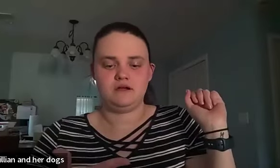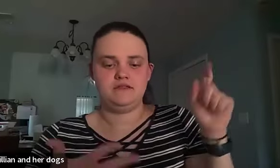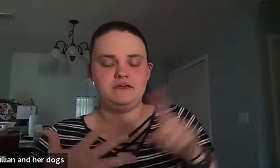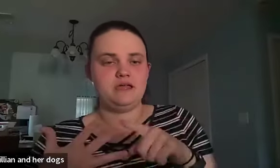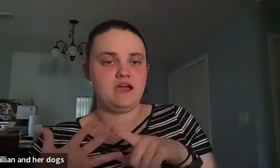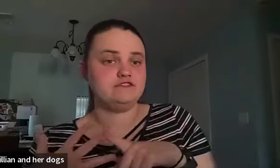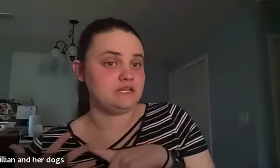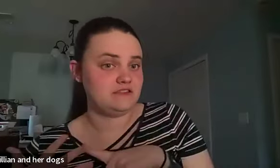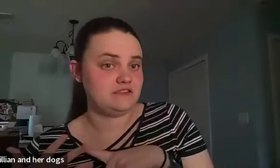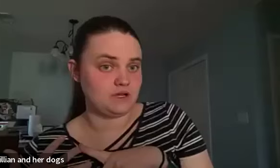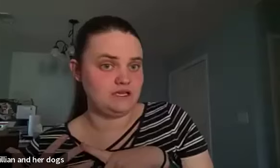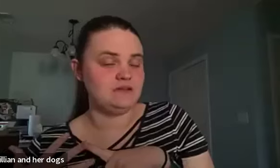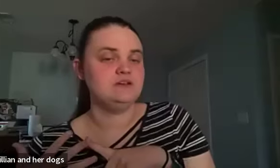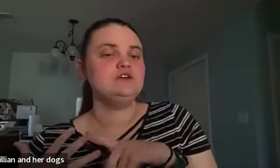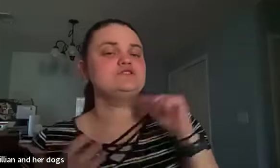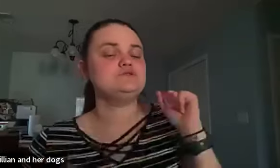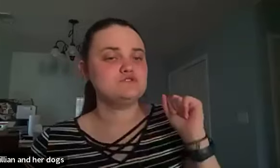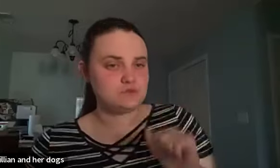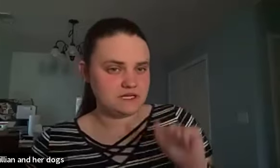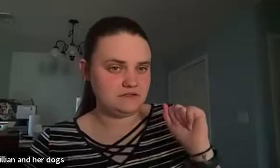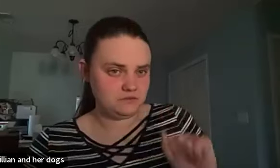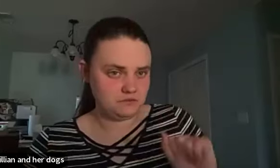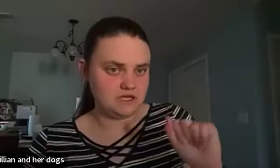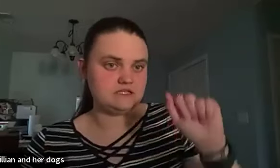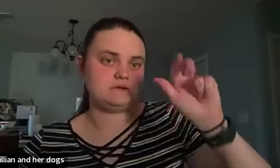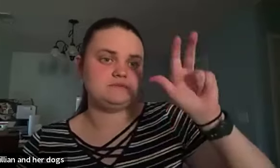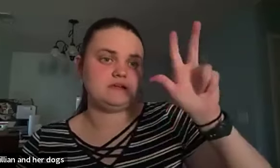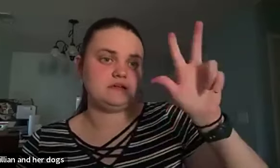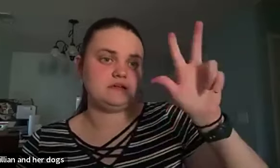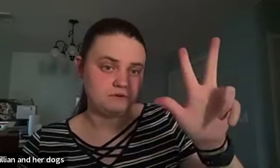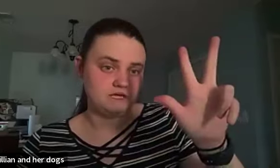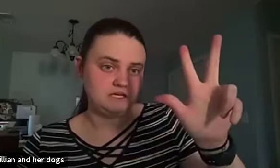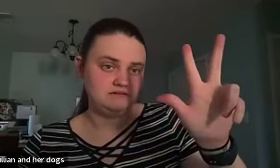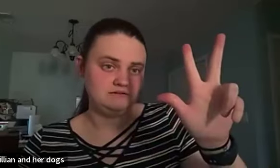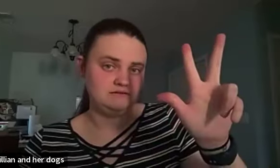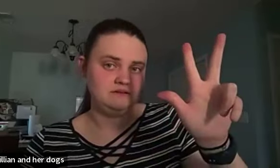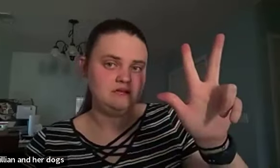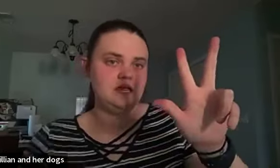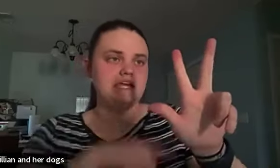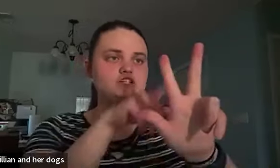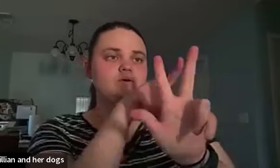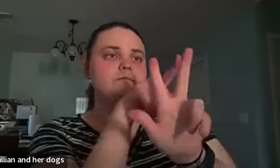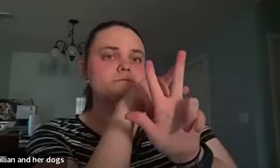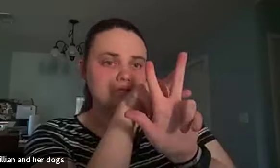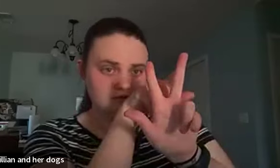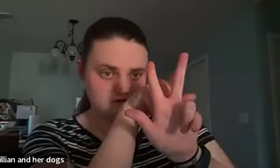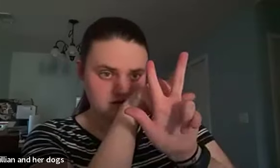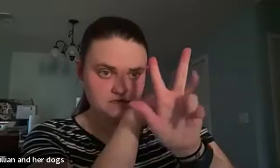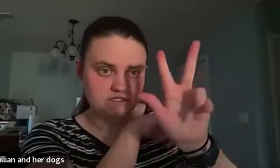All right, then we have 23. So 23 is going to be a 3, and your middle finger is